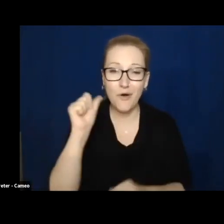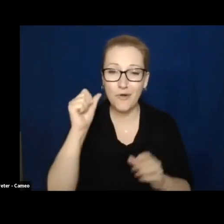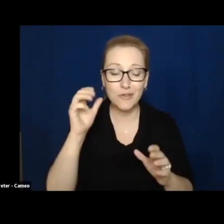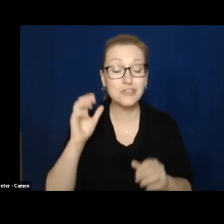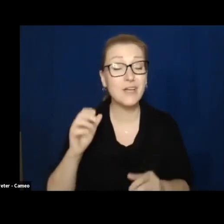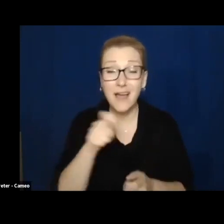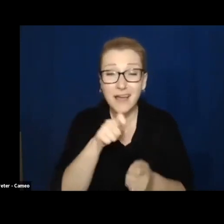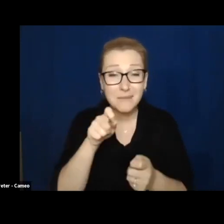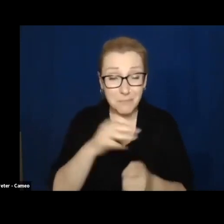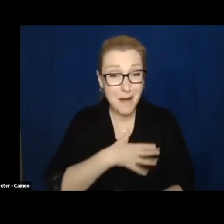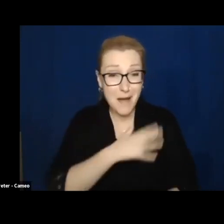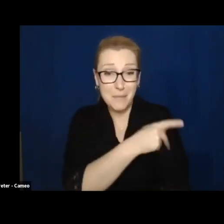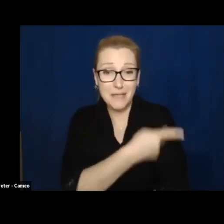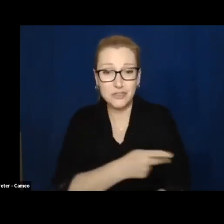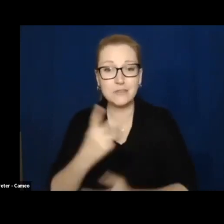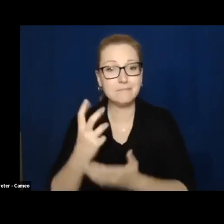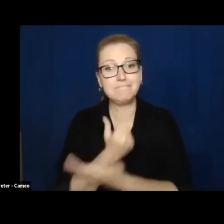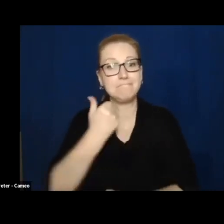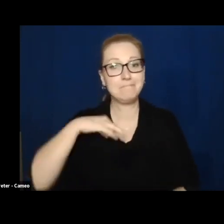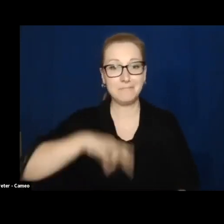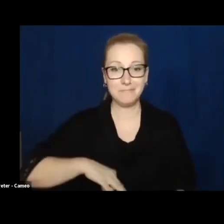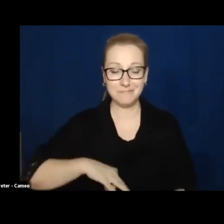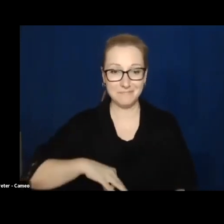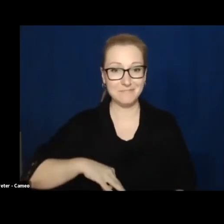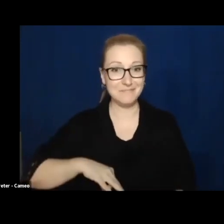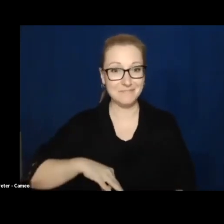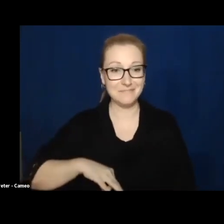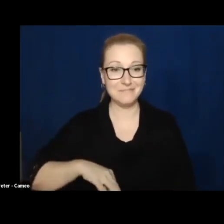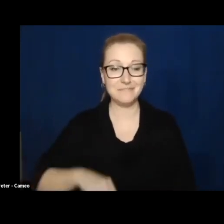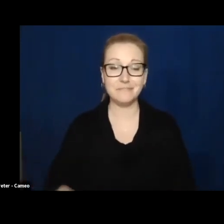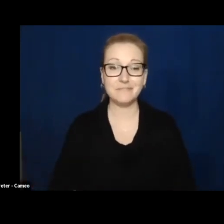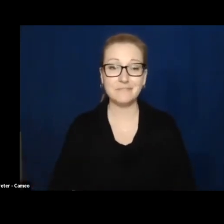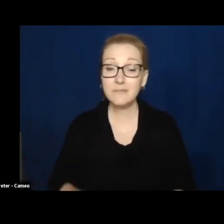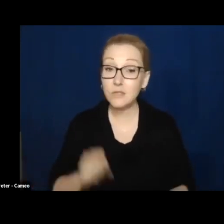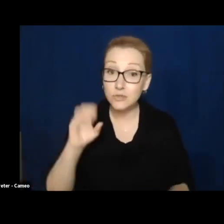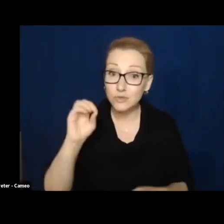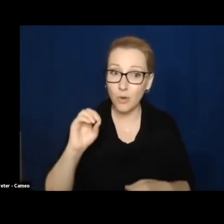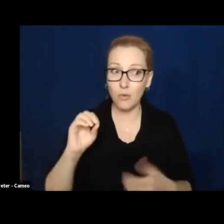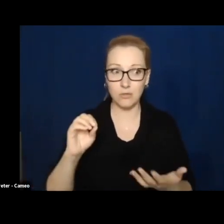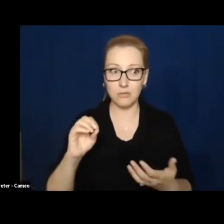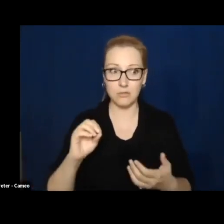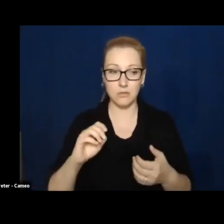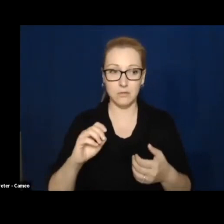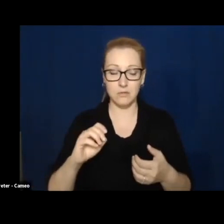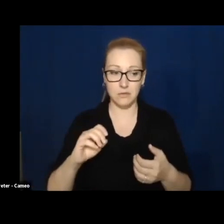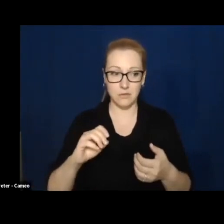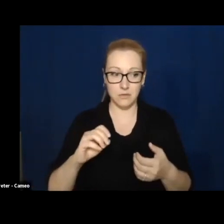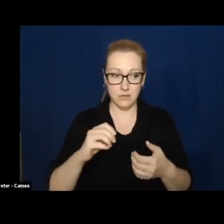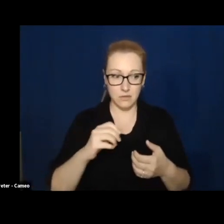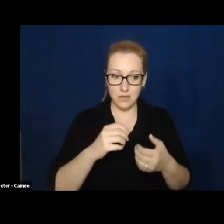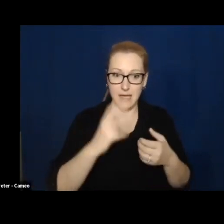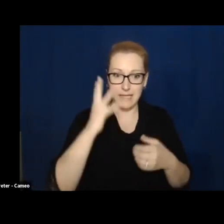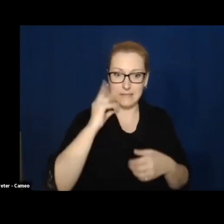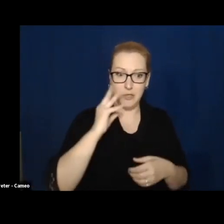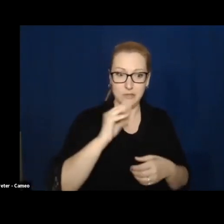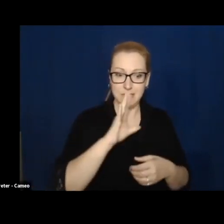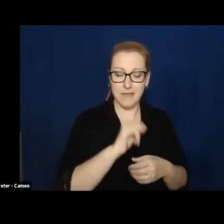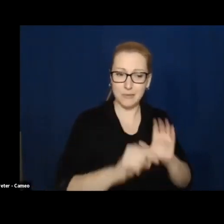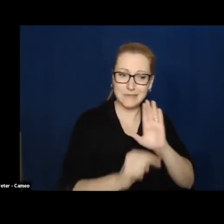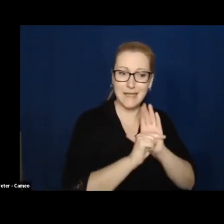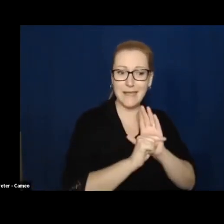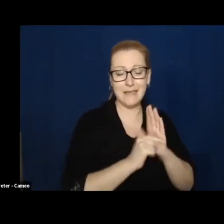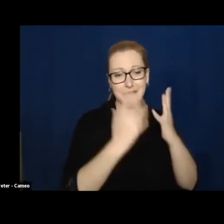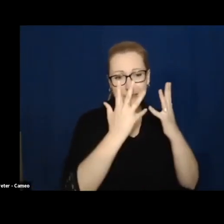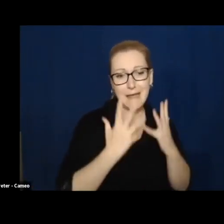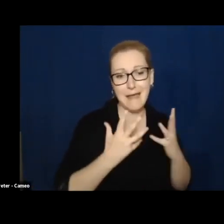need. So what was initially a sad and scary, anxiety-ridden experience turned out to be a